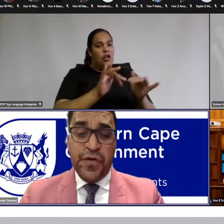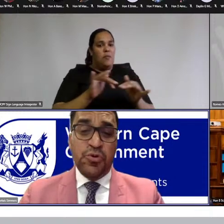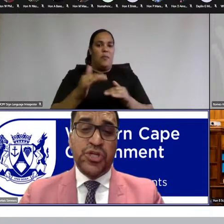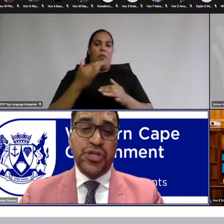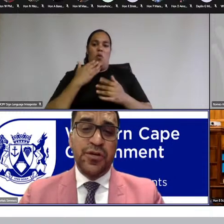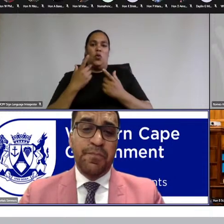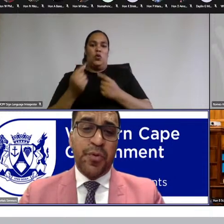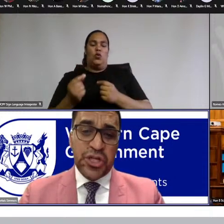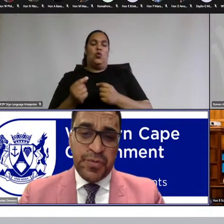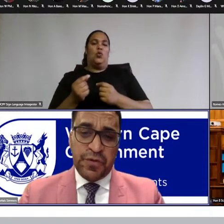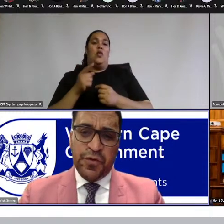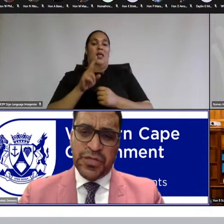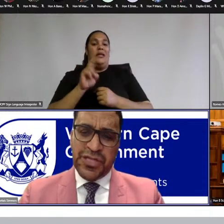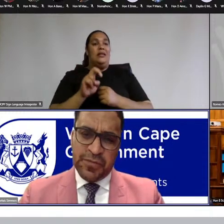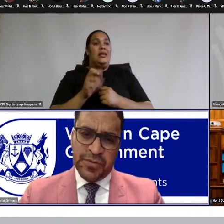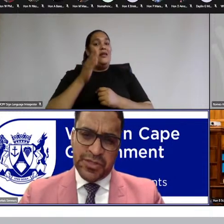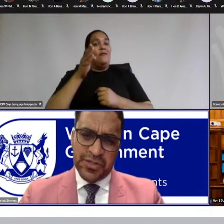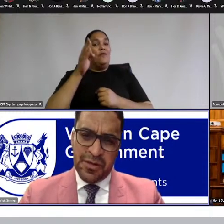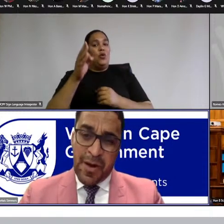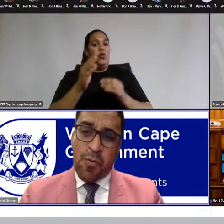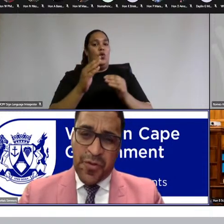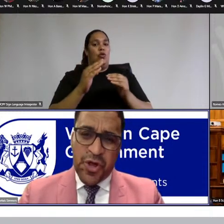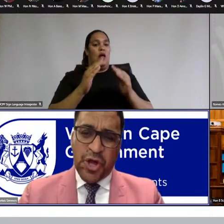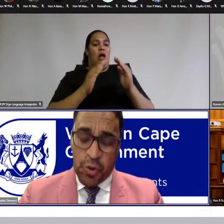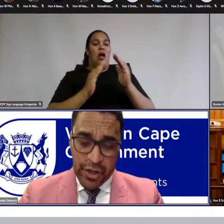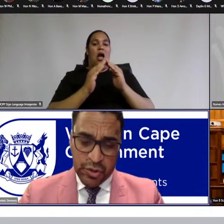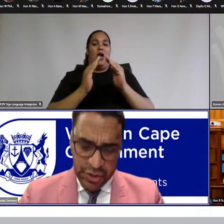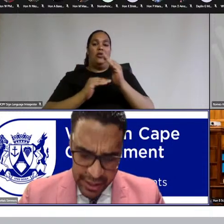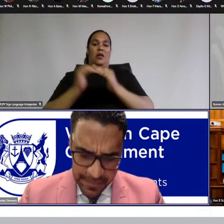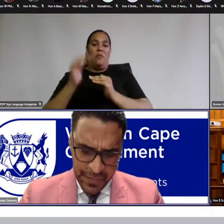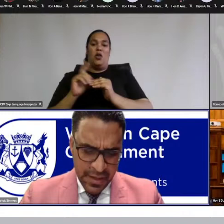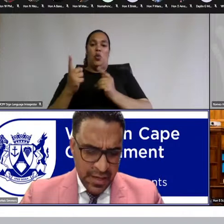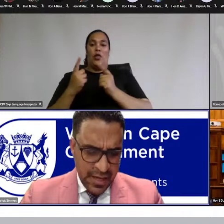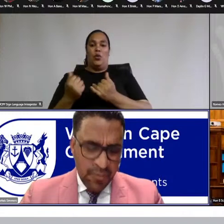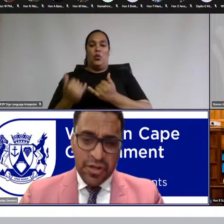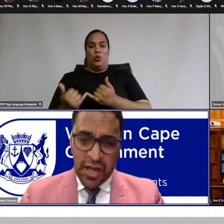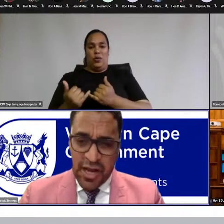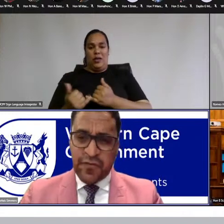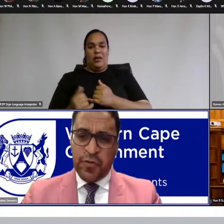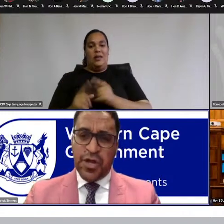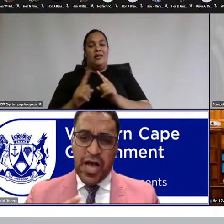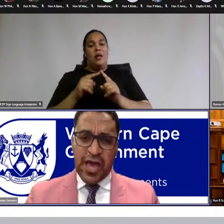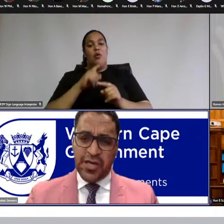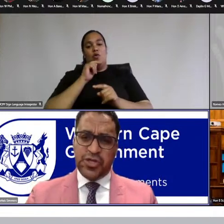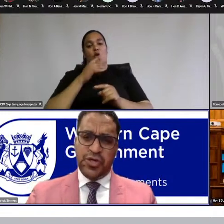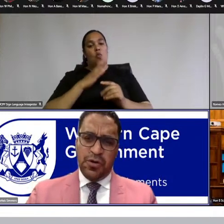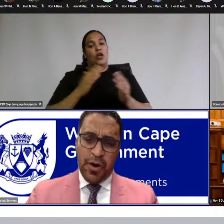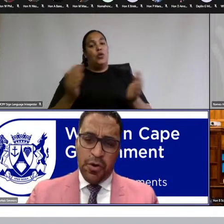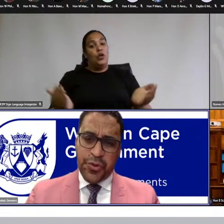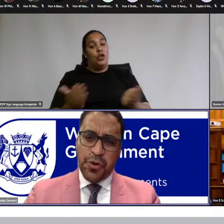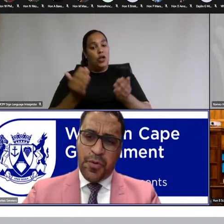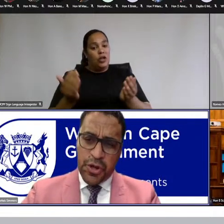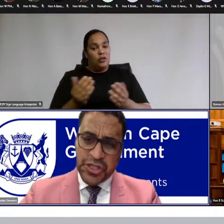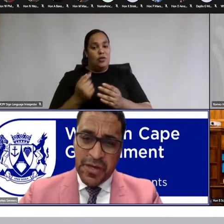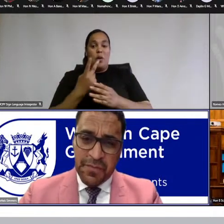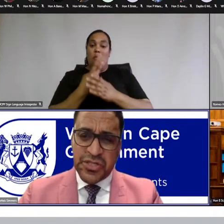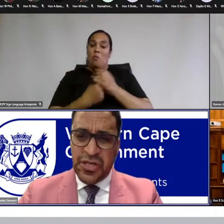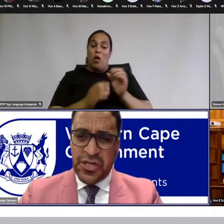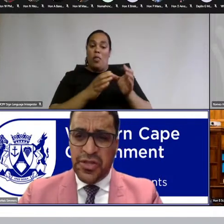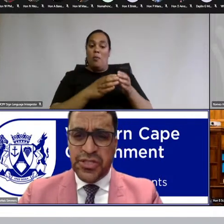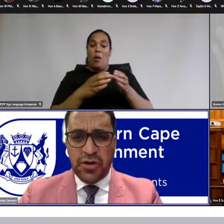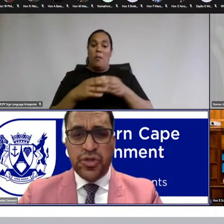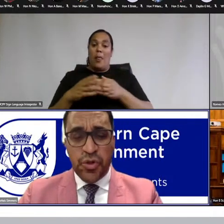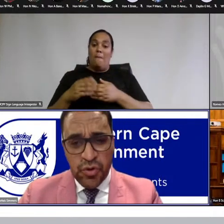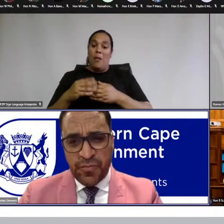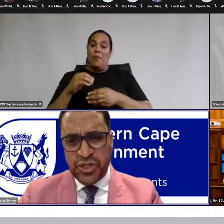stealing future prospects of human settlements by what they are doing today. And I would really love to encourage both parties' members